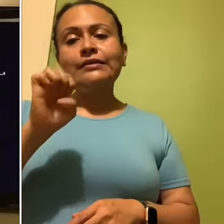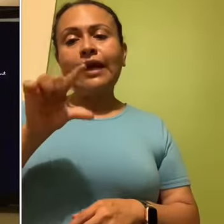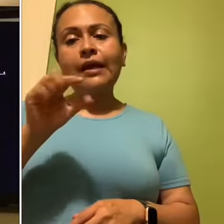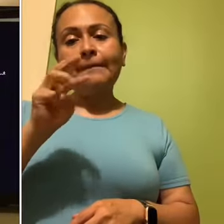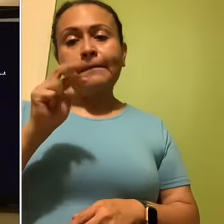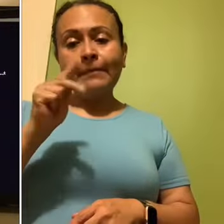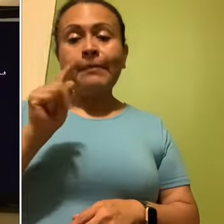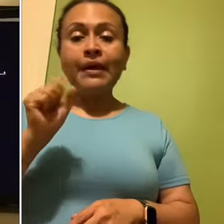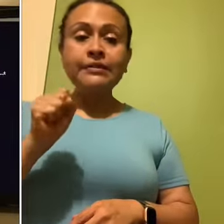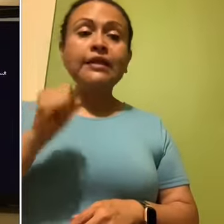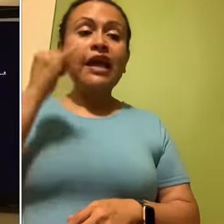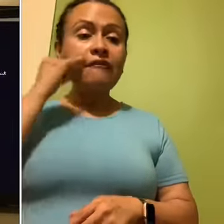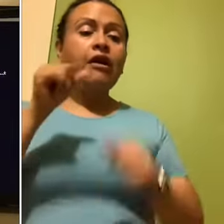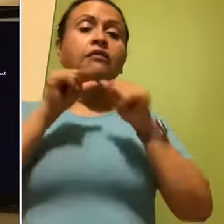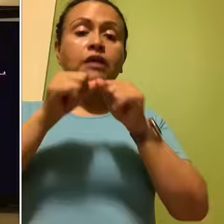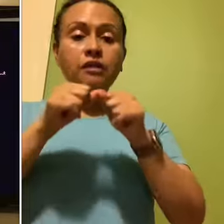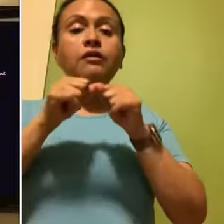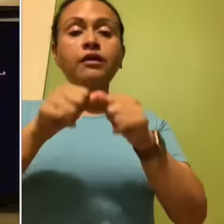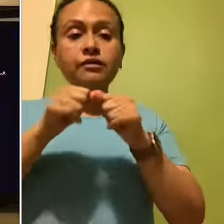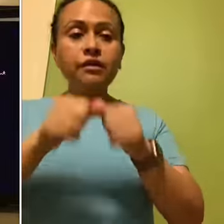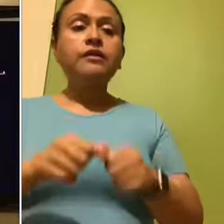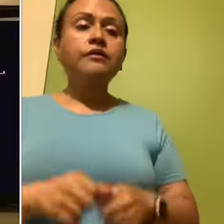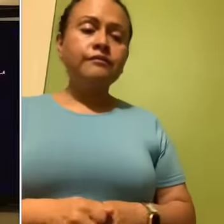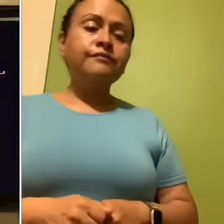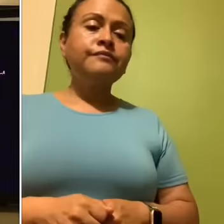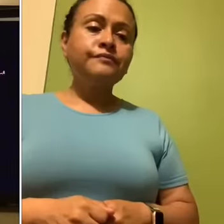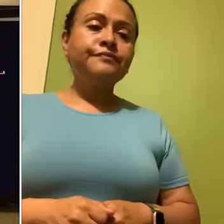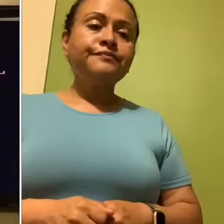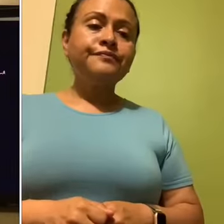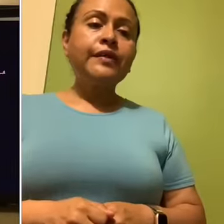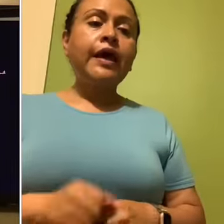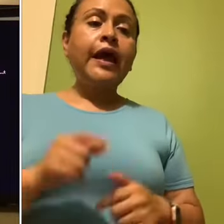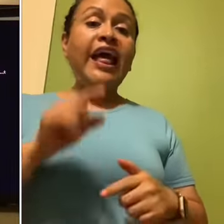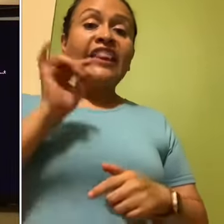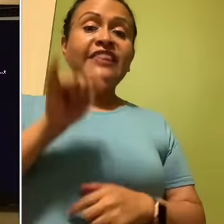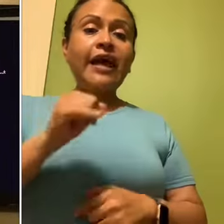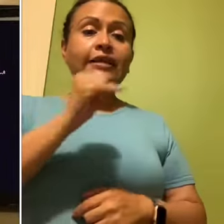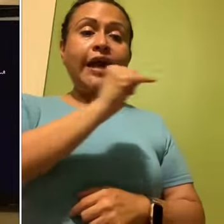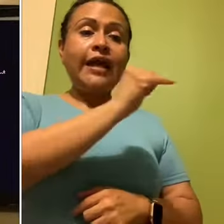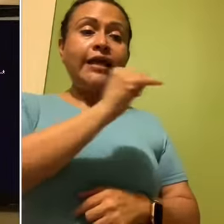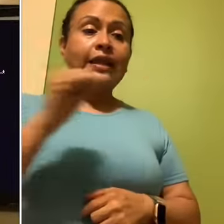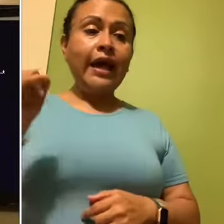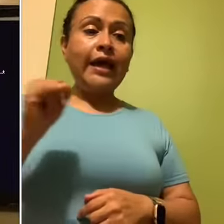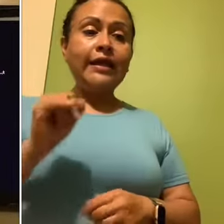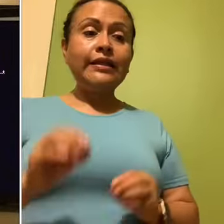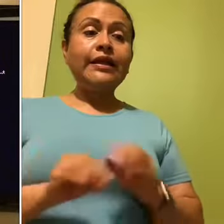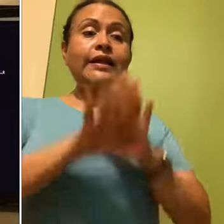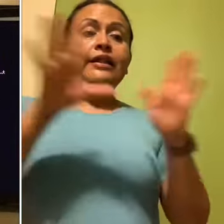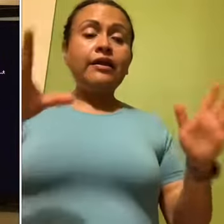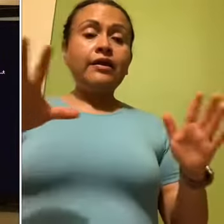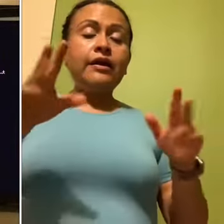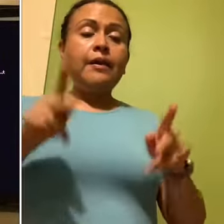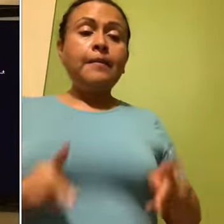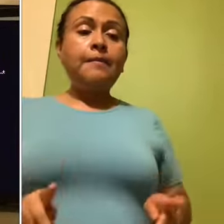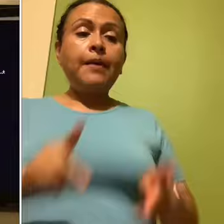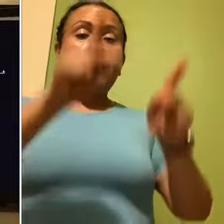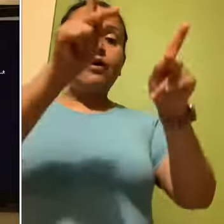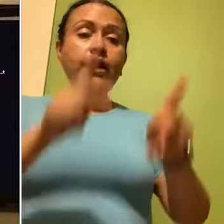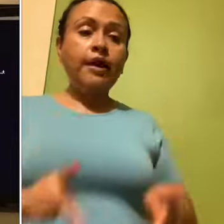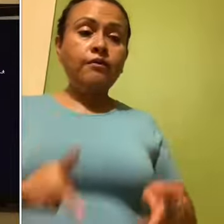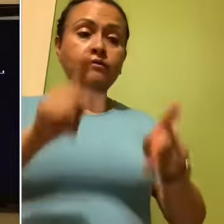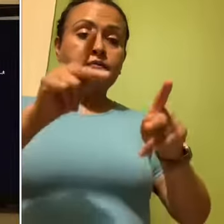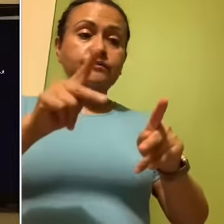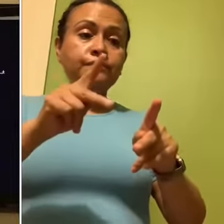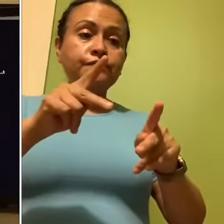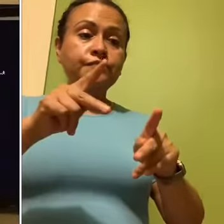we view them as lines and we just continue them on and on and on, so let me do that just like here. So this line is clearly